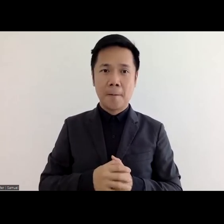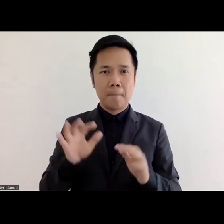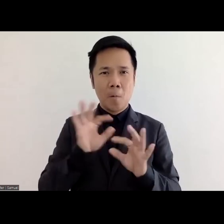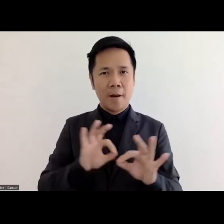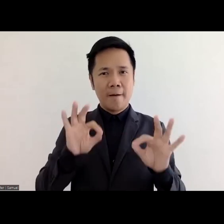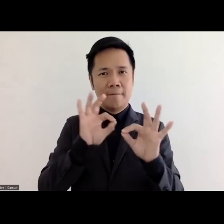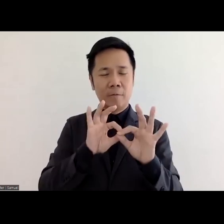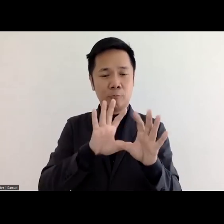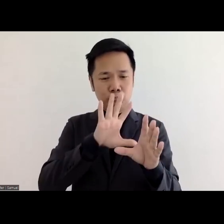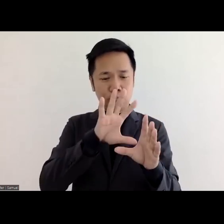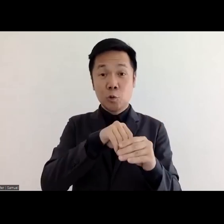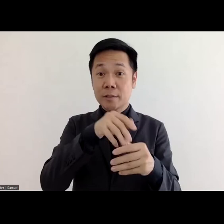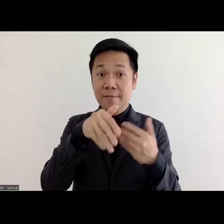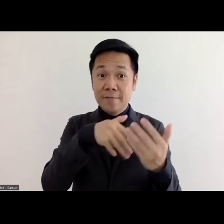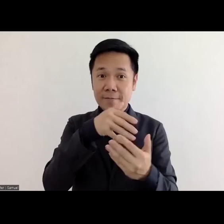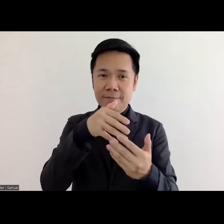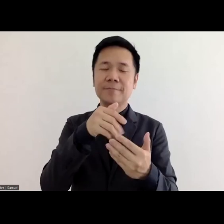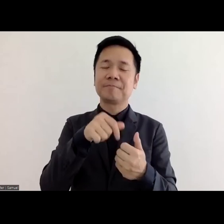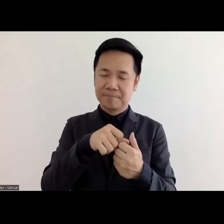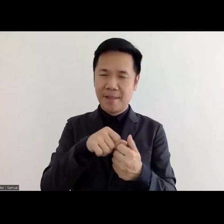with disabilities can